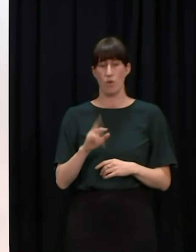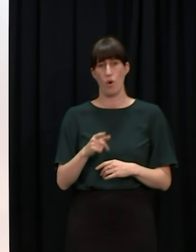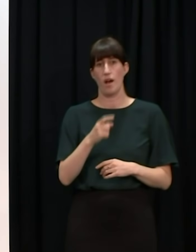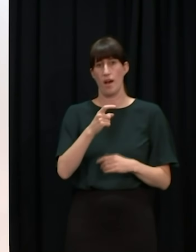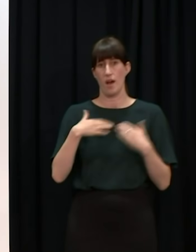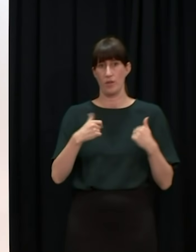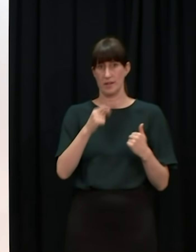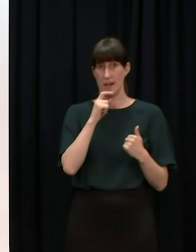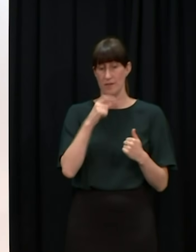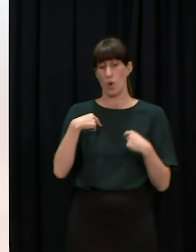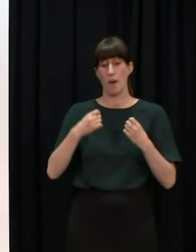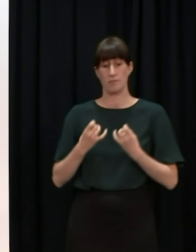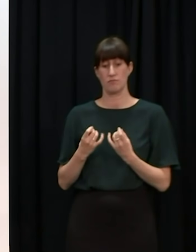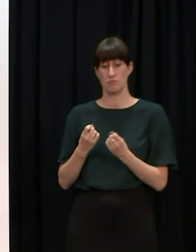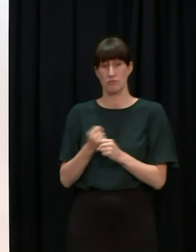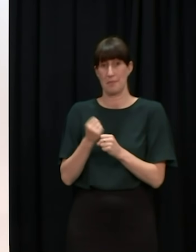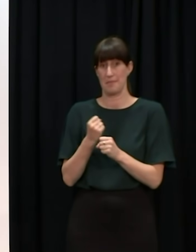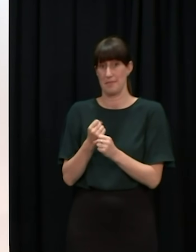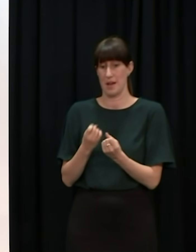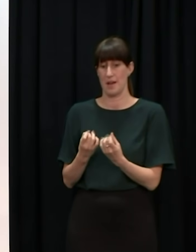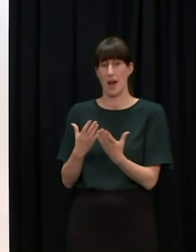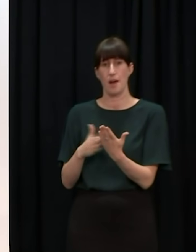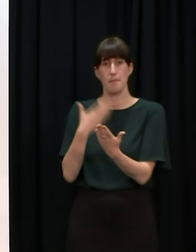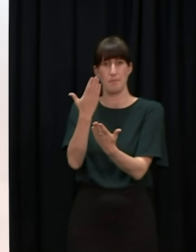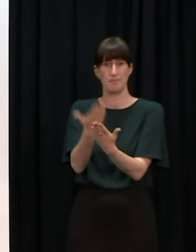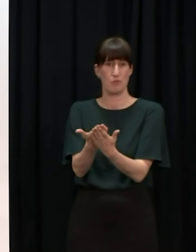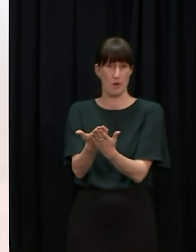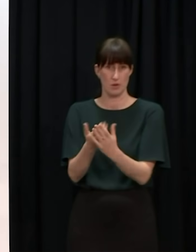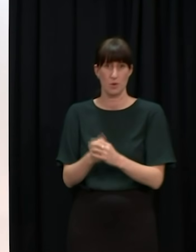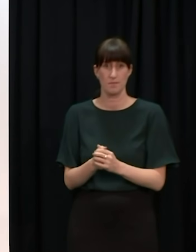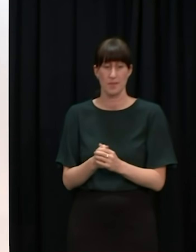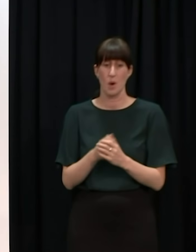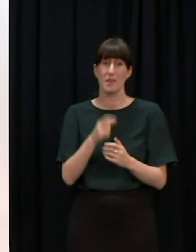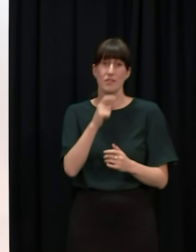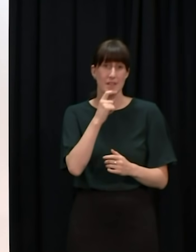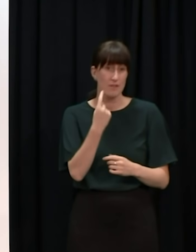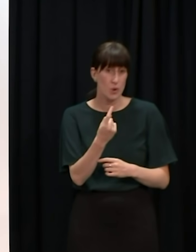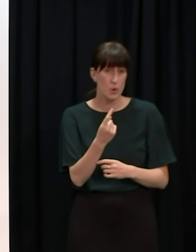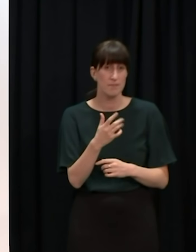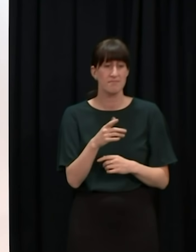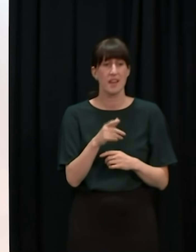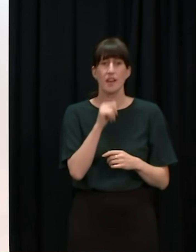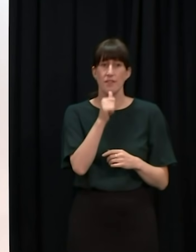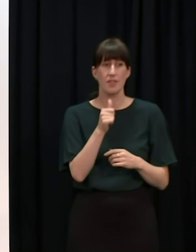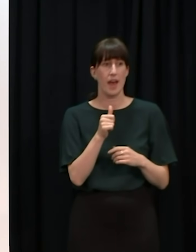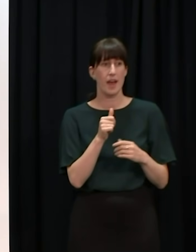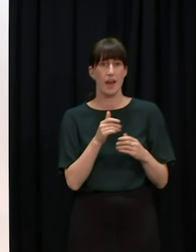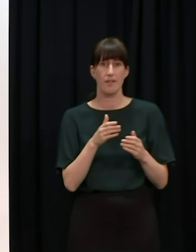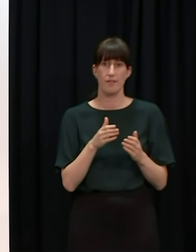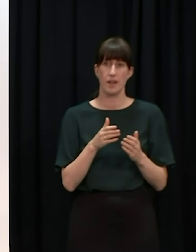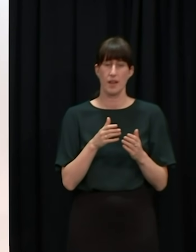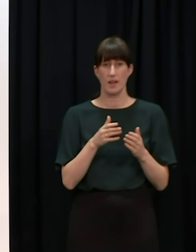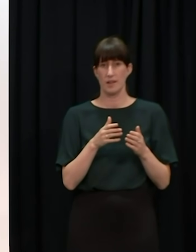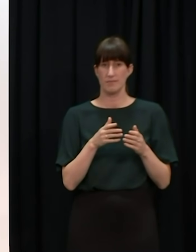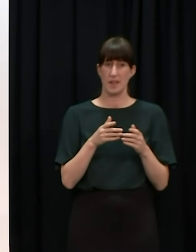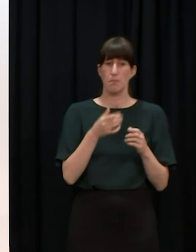to be vaccinated against COVID-19. This would apply to staff working in roles with a COVID-19 pathway that includes